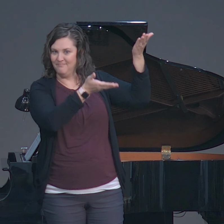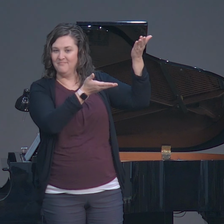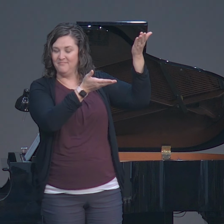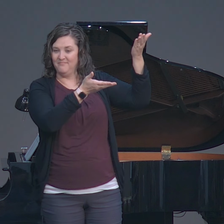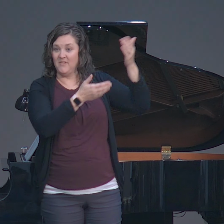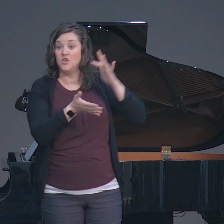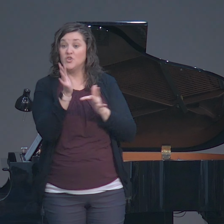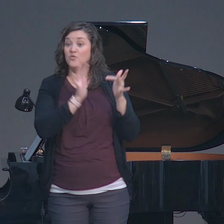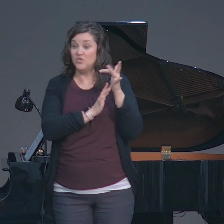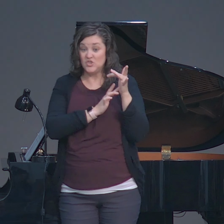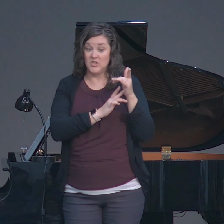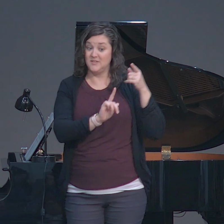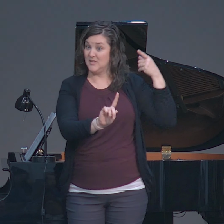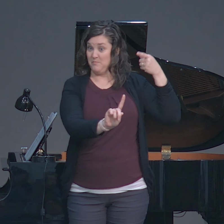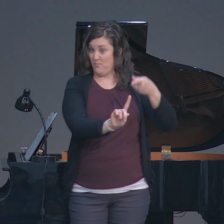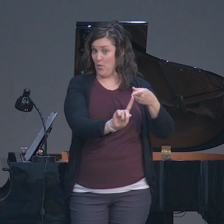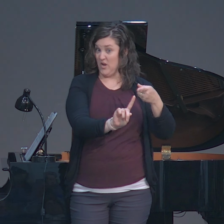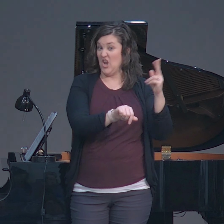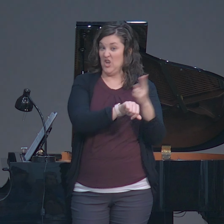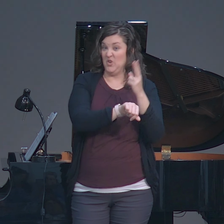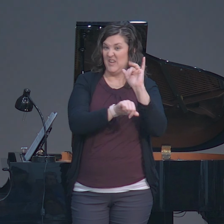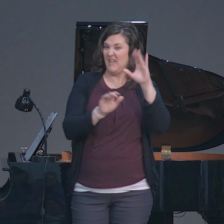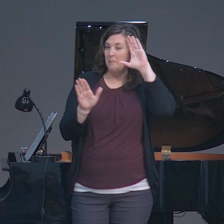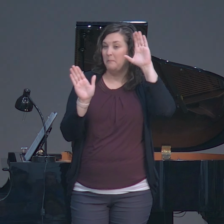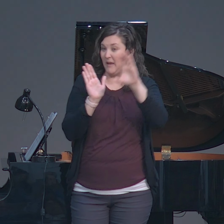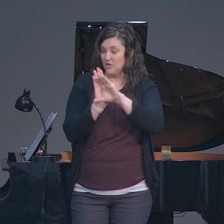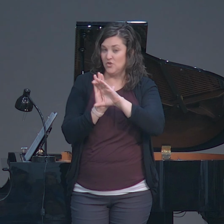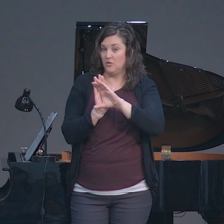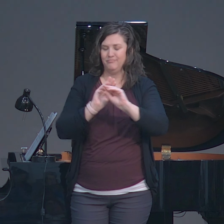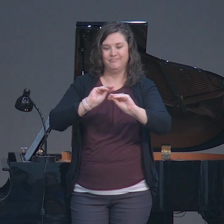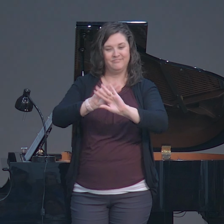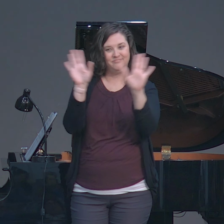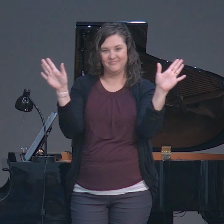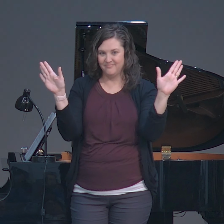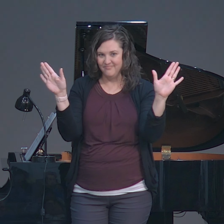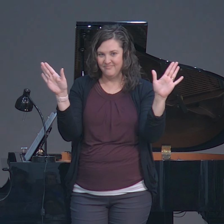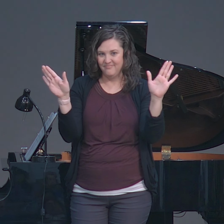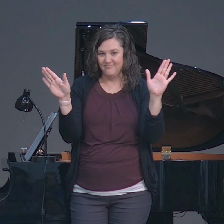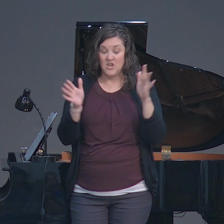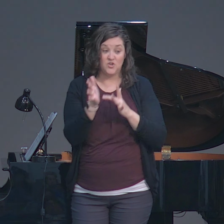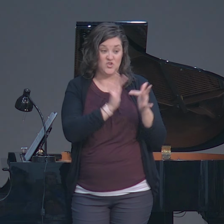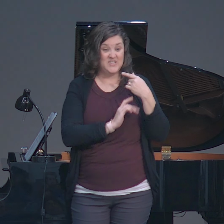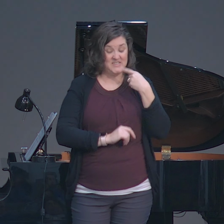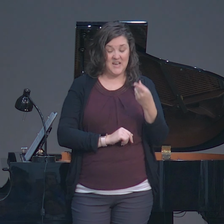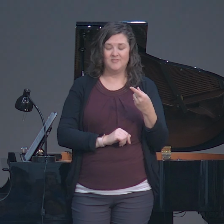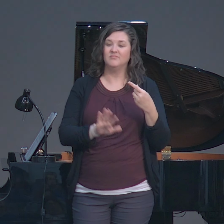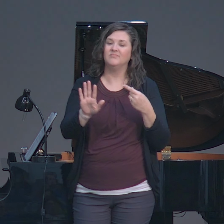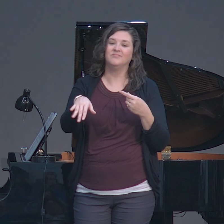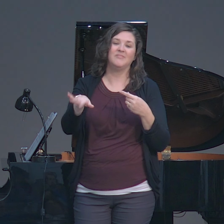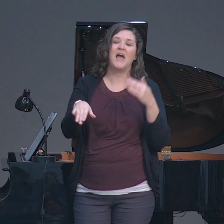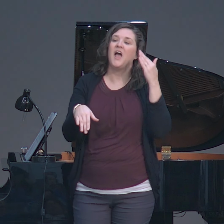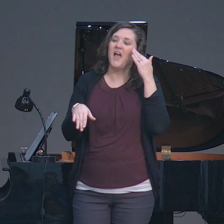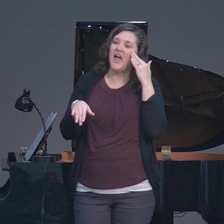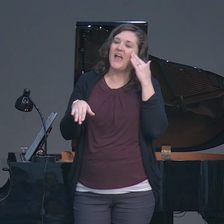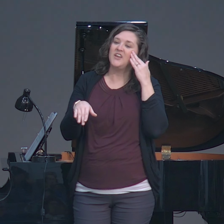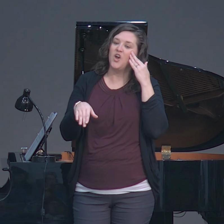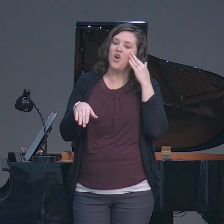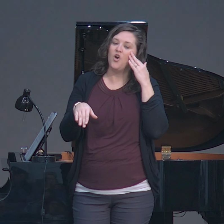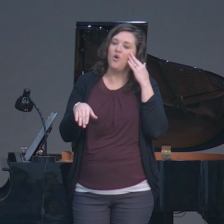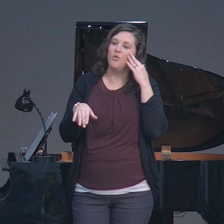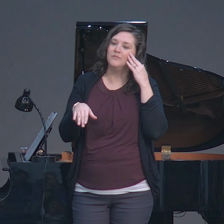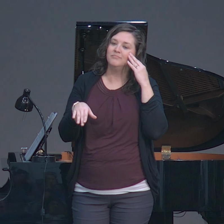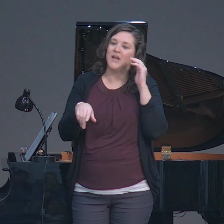So Jesus' point in using this imagery is clear. He's saying, look, I know that your practices are important to you,